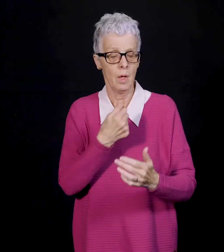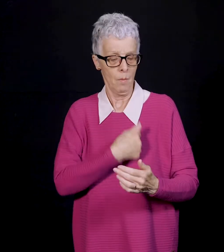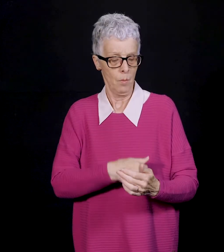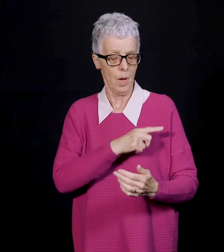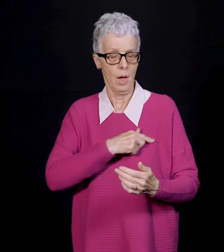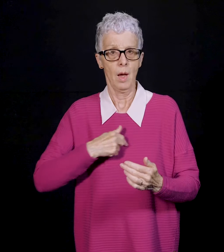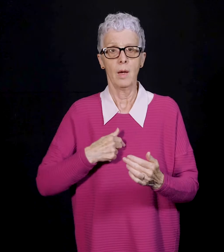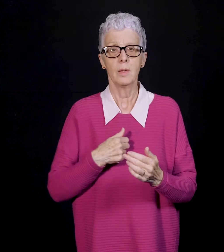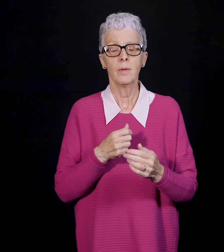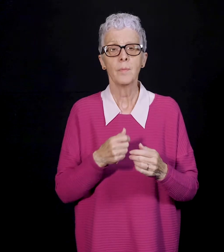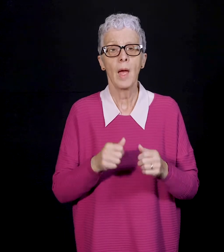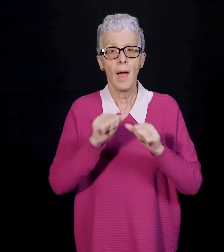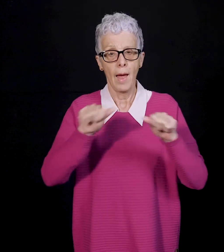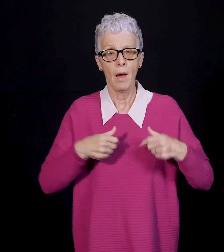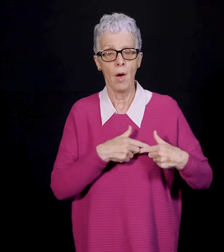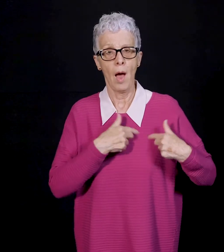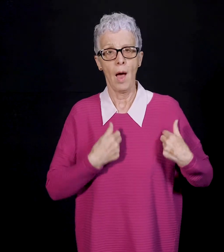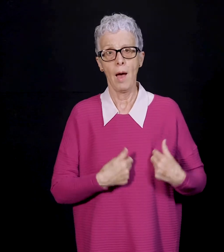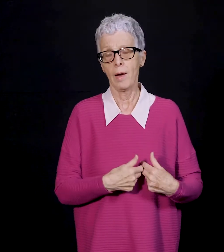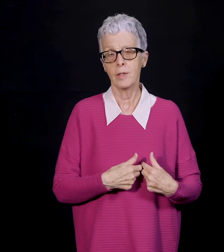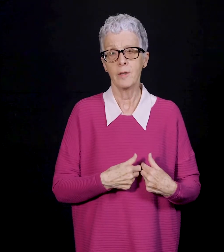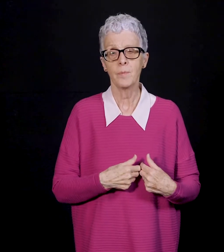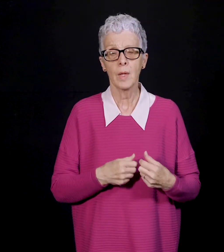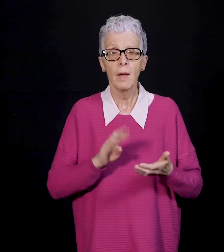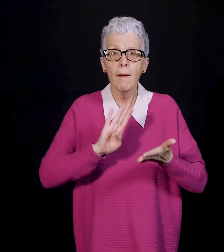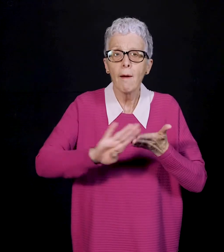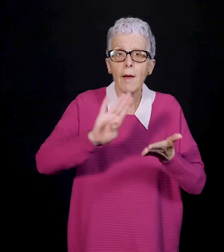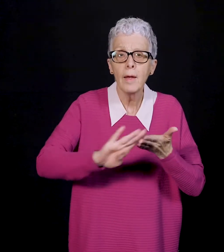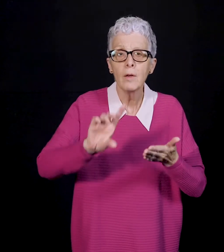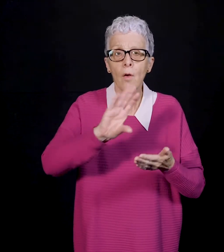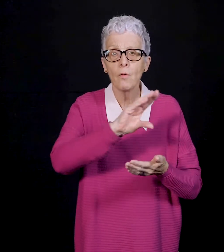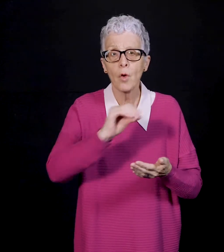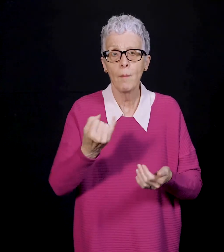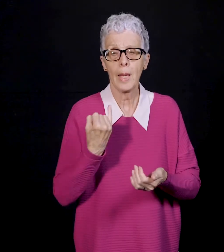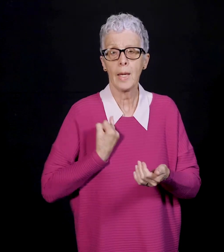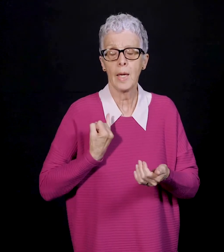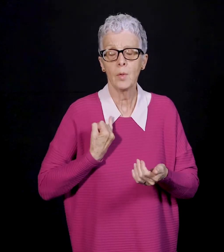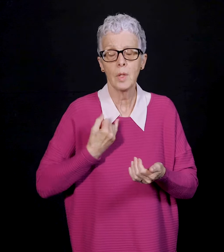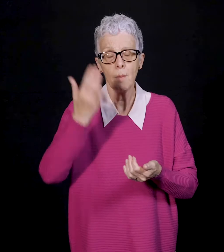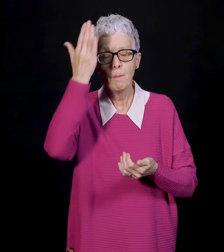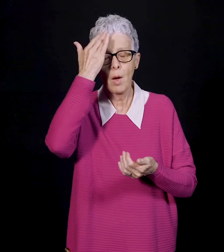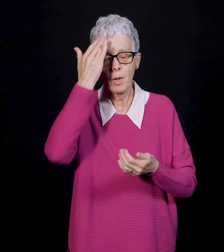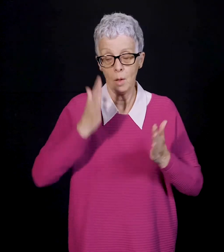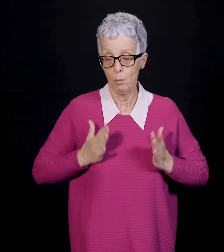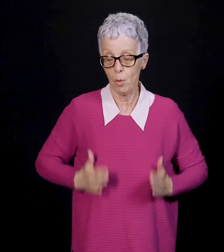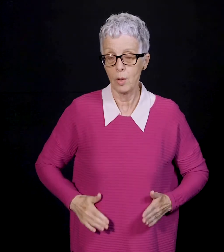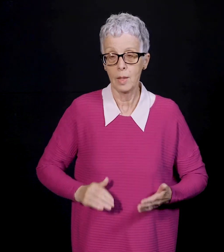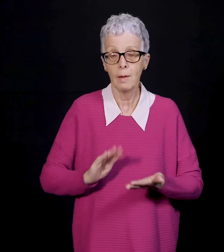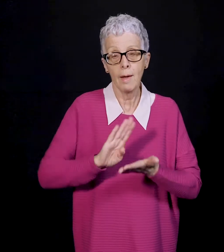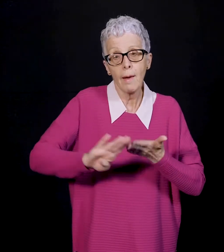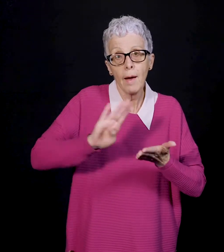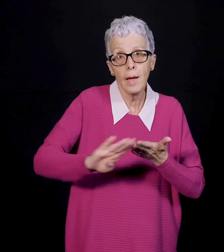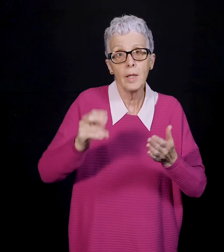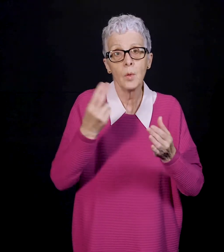faith brings, having our hearts sprinkled to cleanse us from a guilty conscience and having our bodies washed